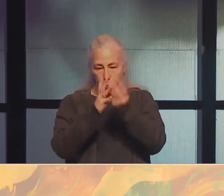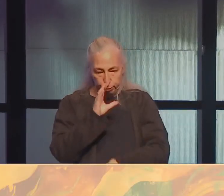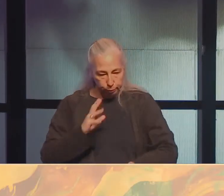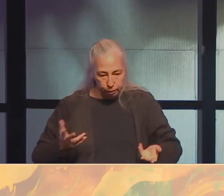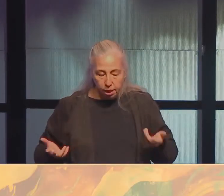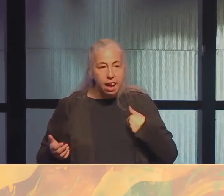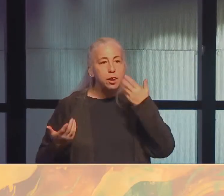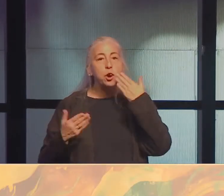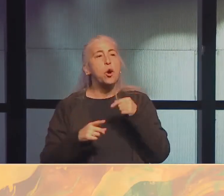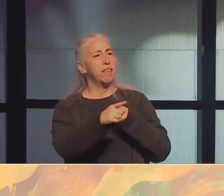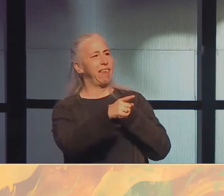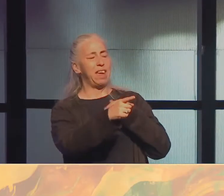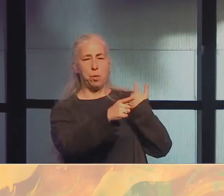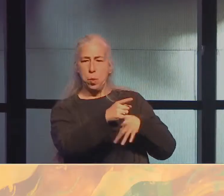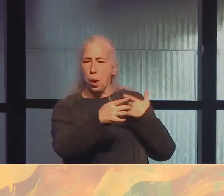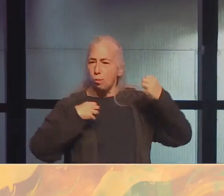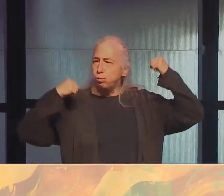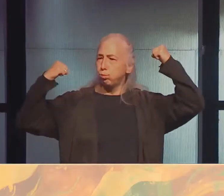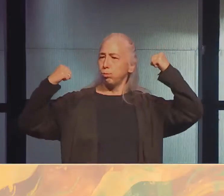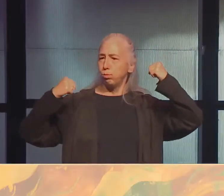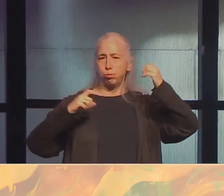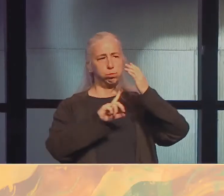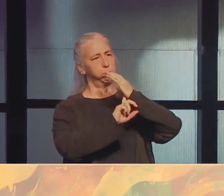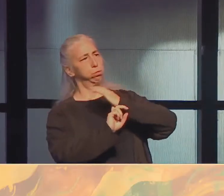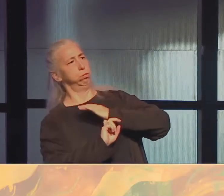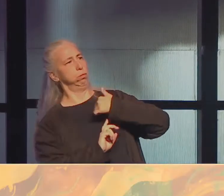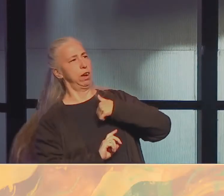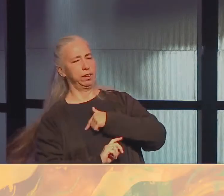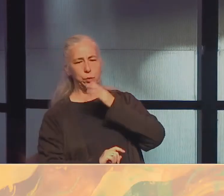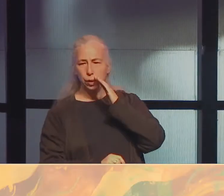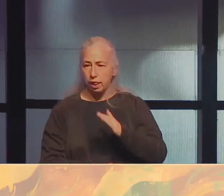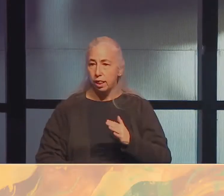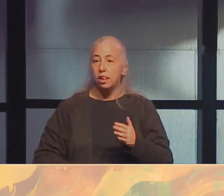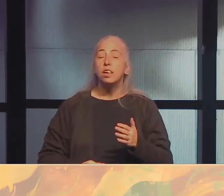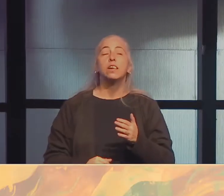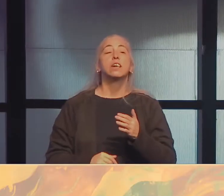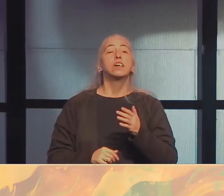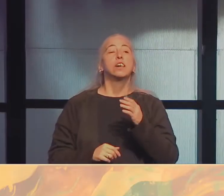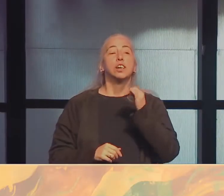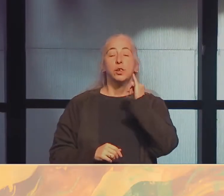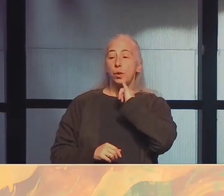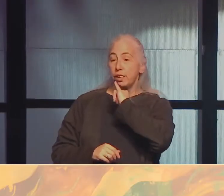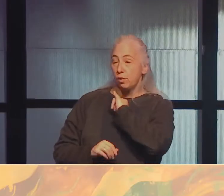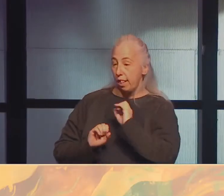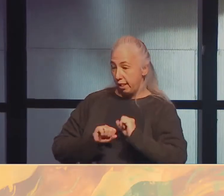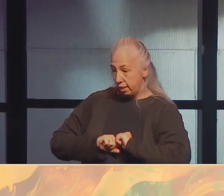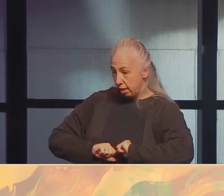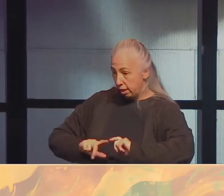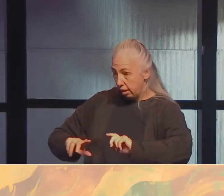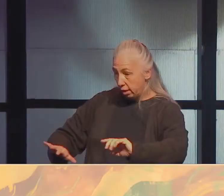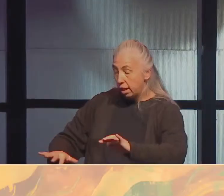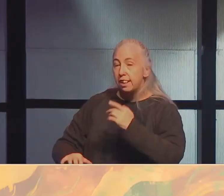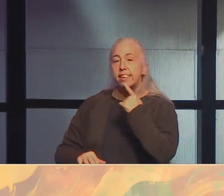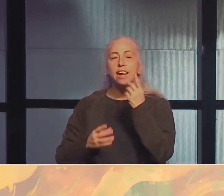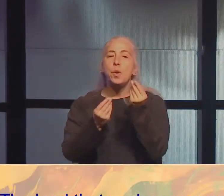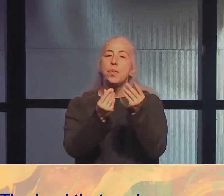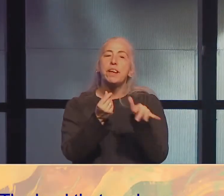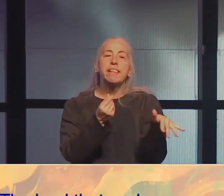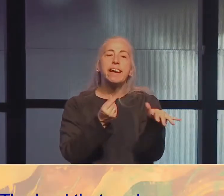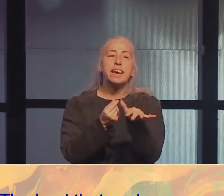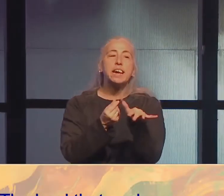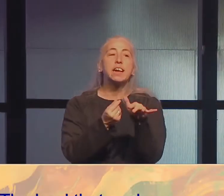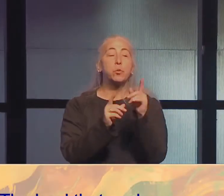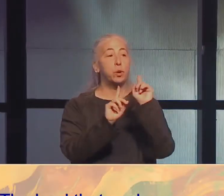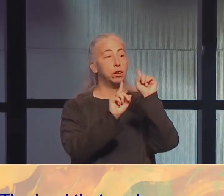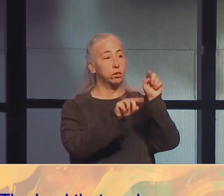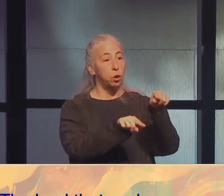are stronger than we are. And so they brought this report back to the Israelites, an unfavorable report of the land that they had spied out, saying, the land that we've